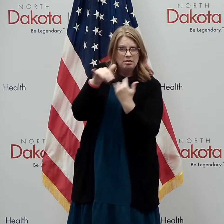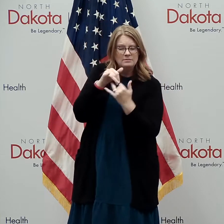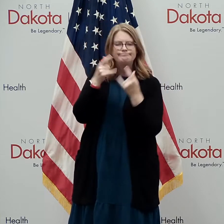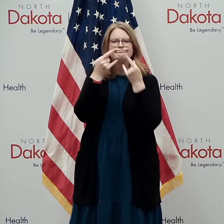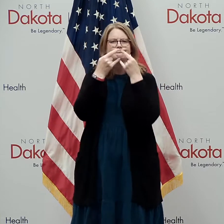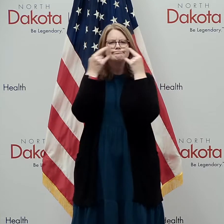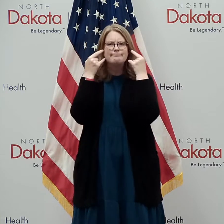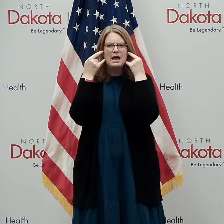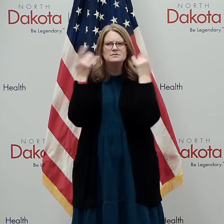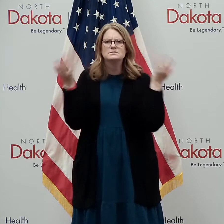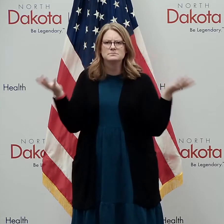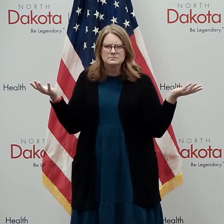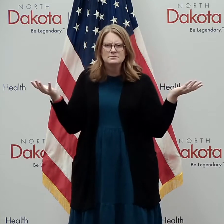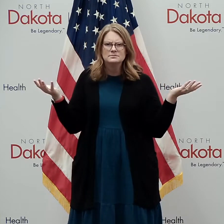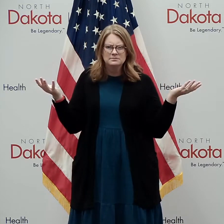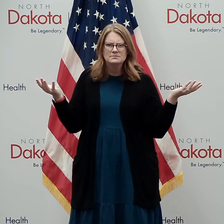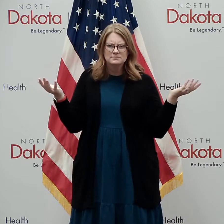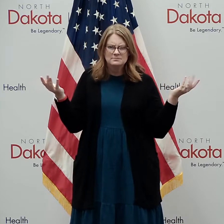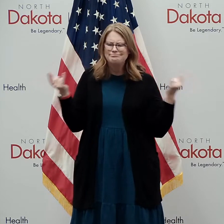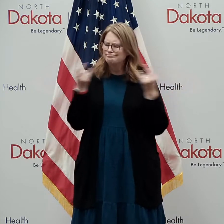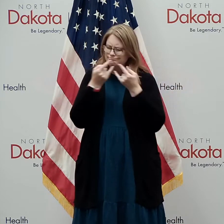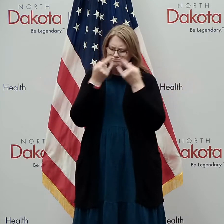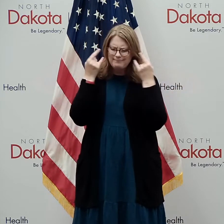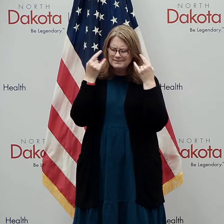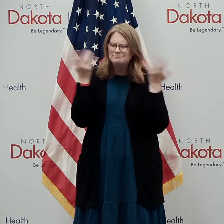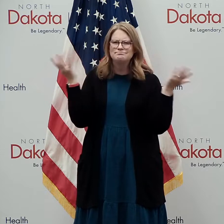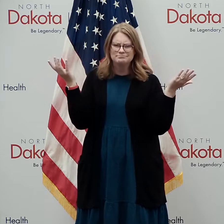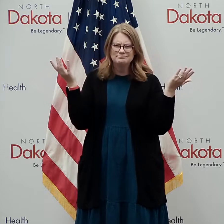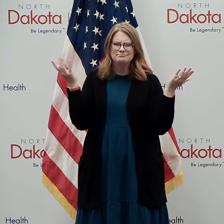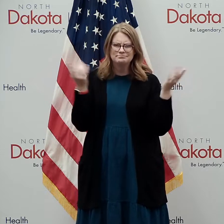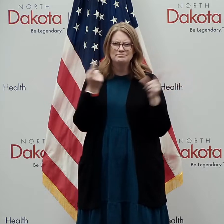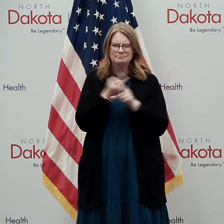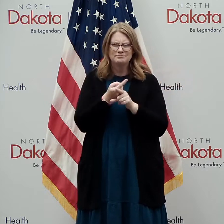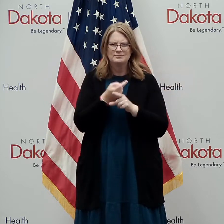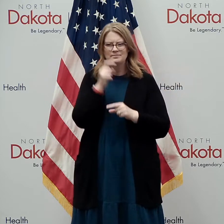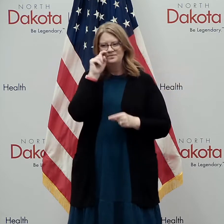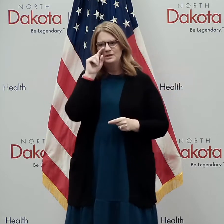socially distance, but if you cannot, that's a good time to mask up.